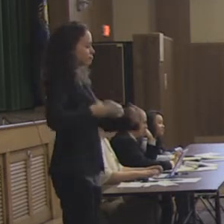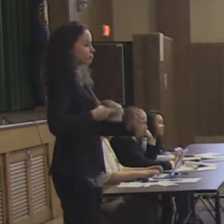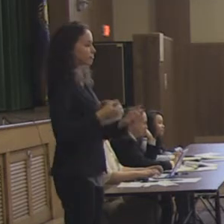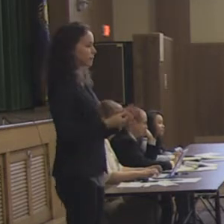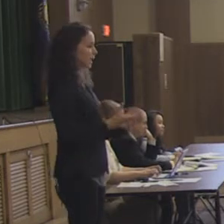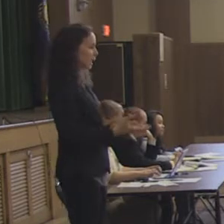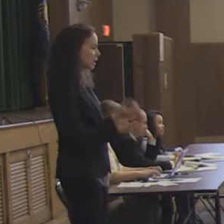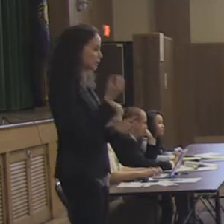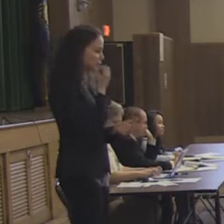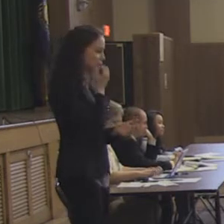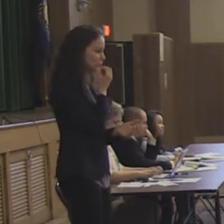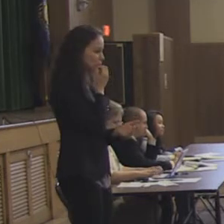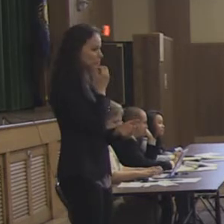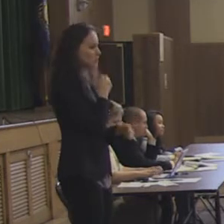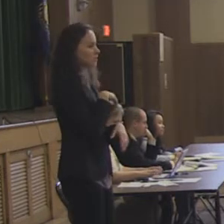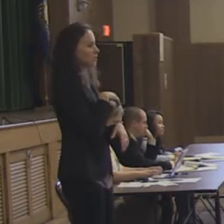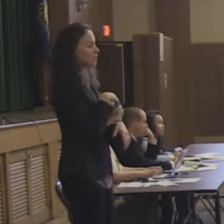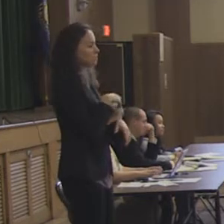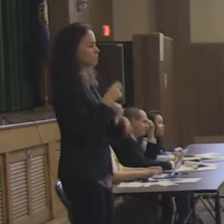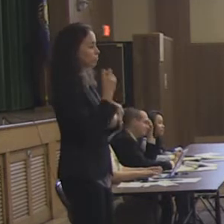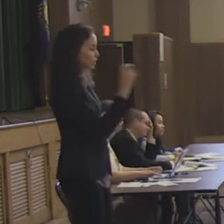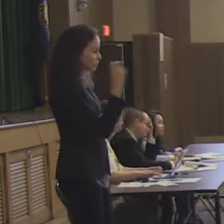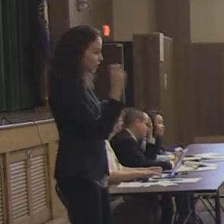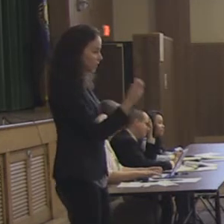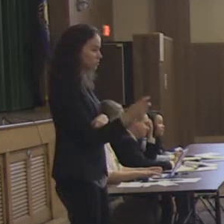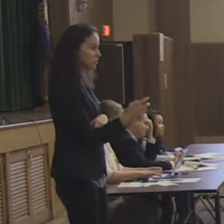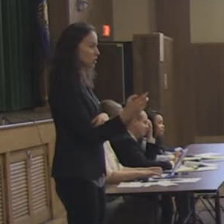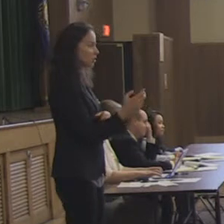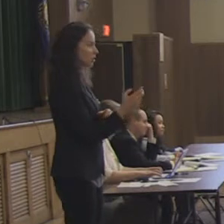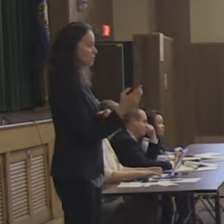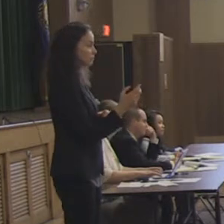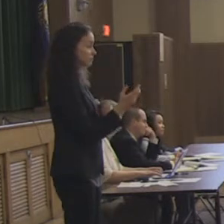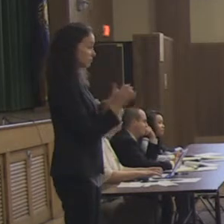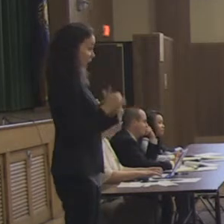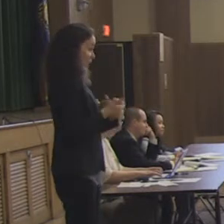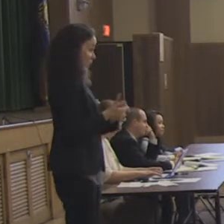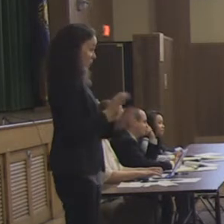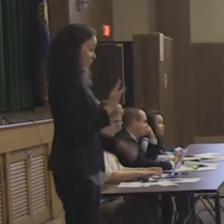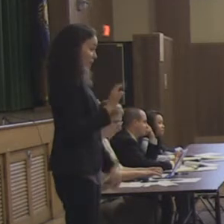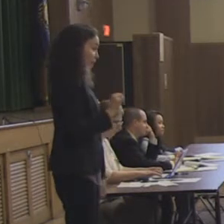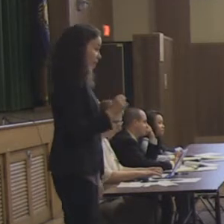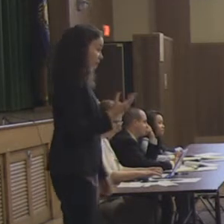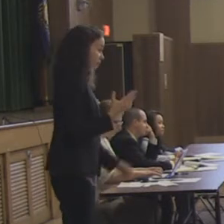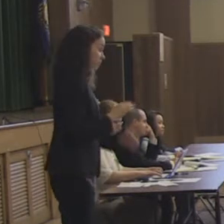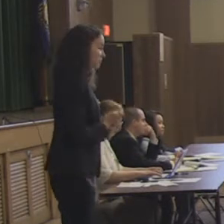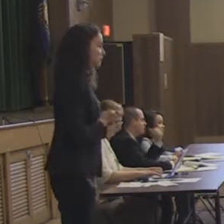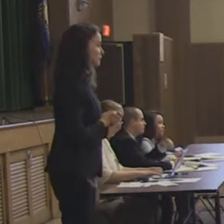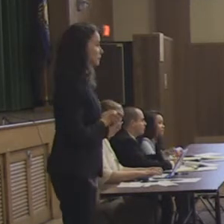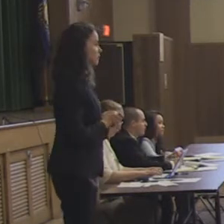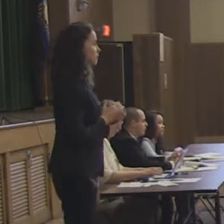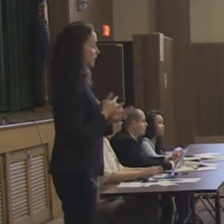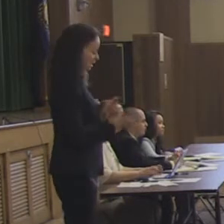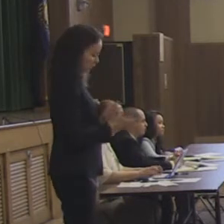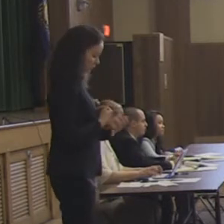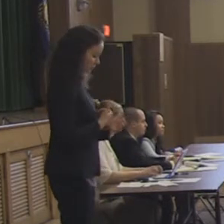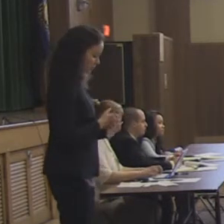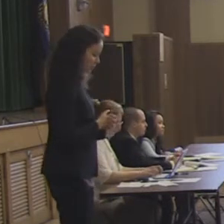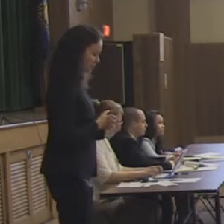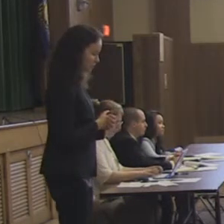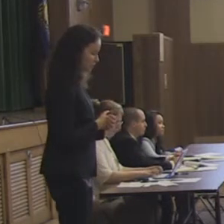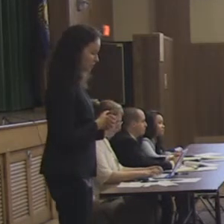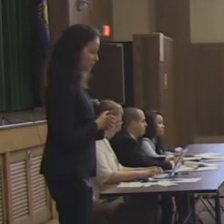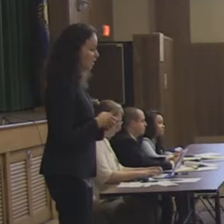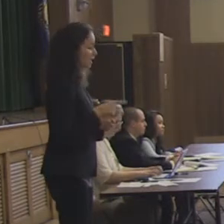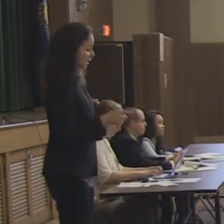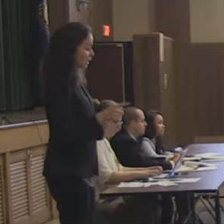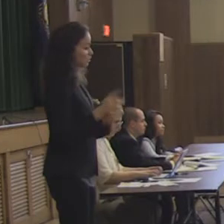food, and his transportation is buses. But one thing that, you know, he has